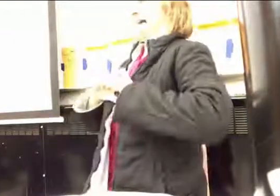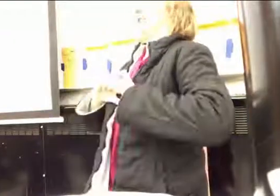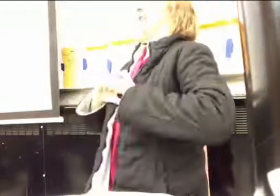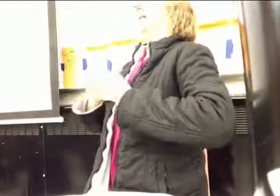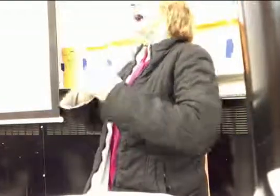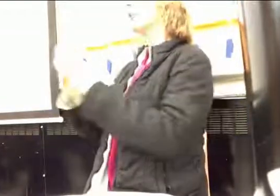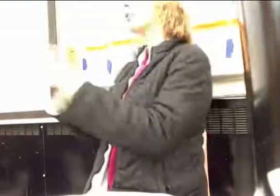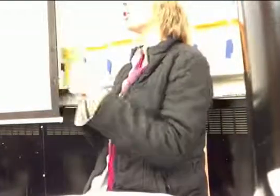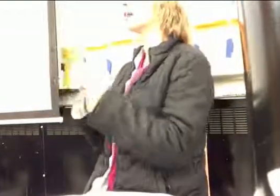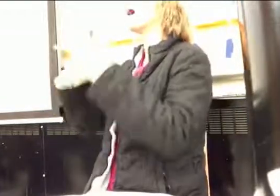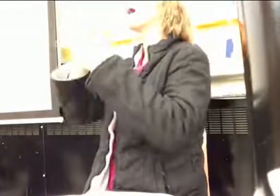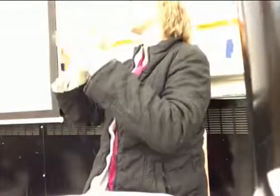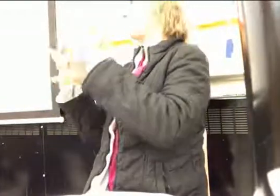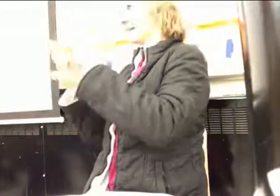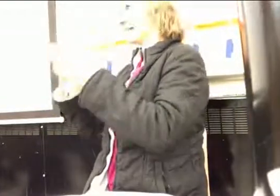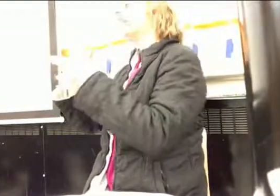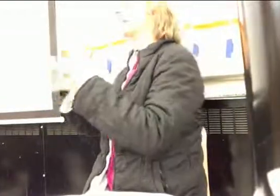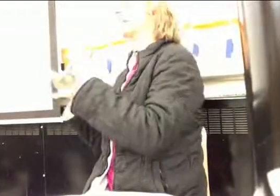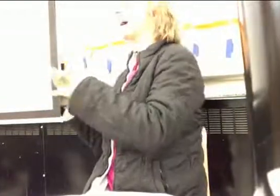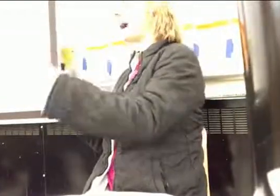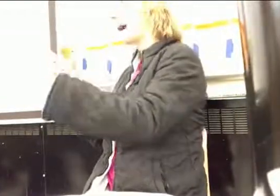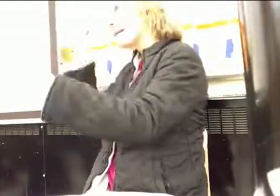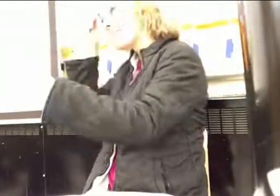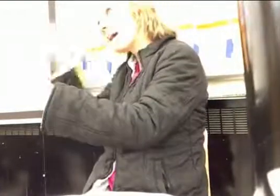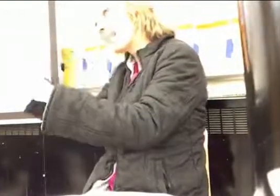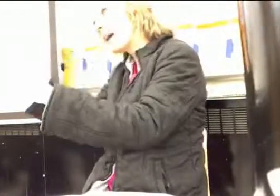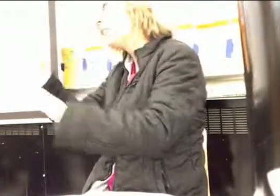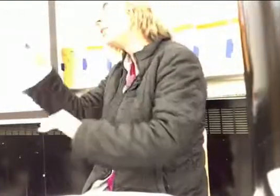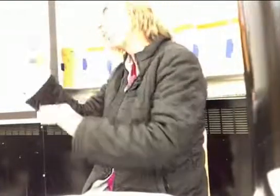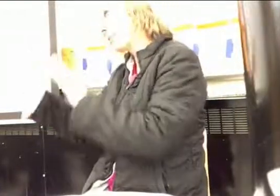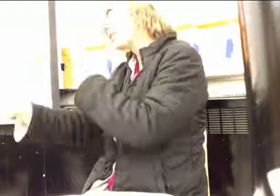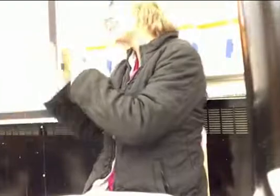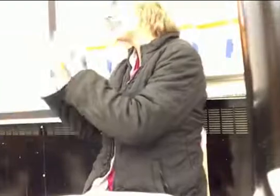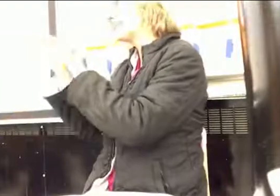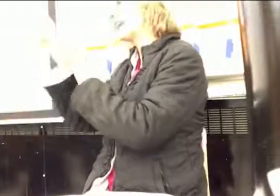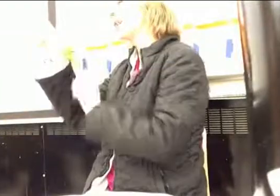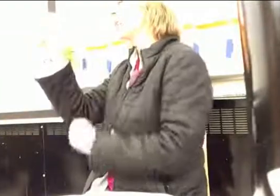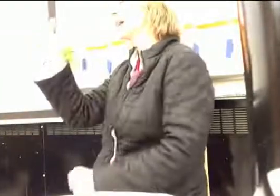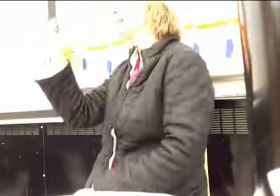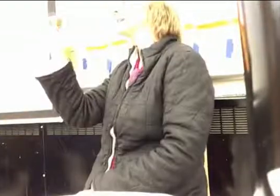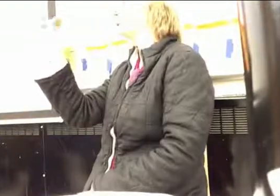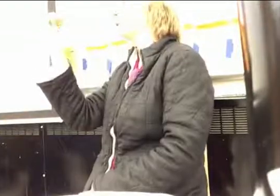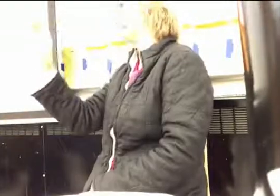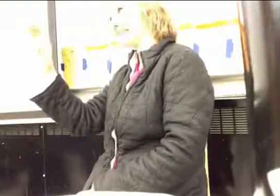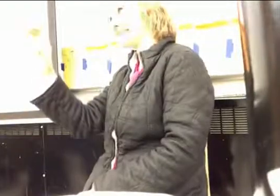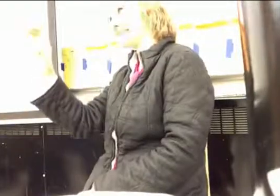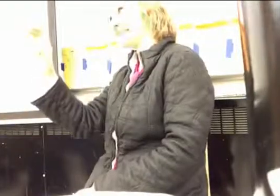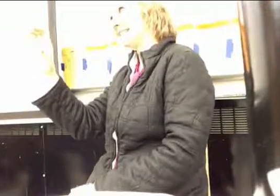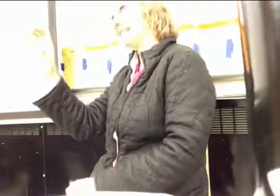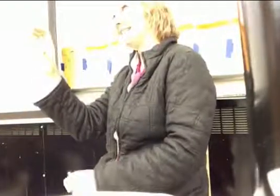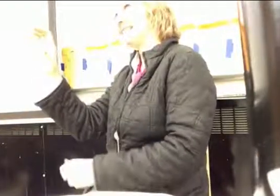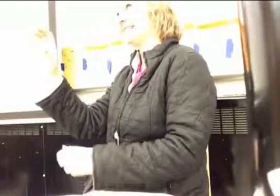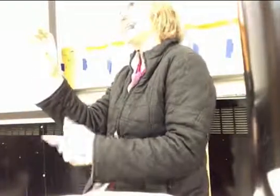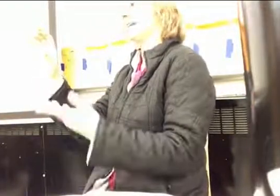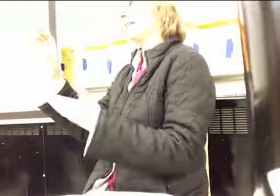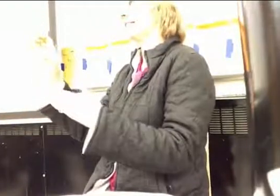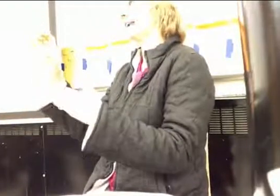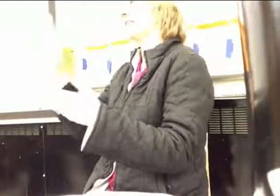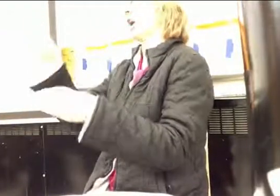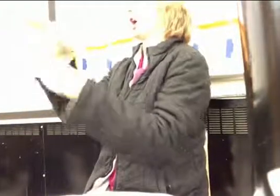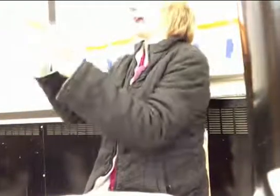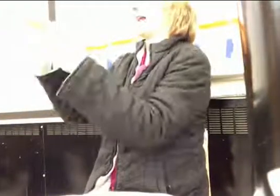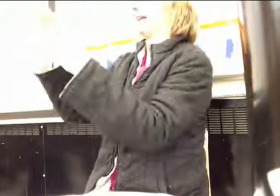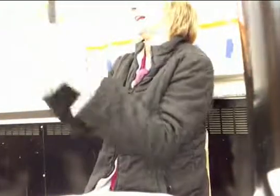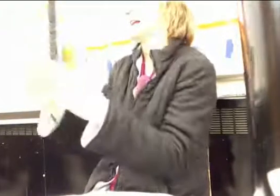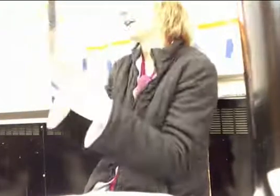these? The Olympics, which, by the way, Utah was just selected as the USOC's candidate city for